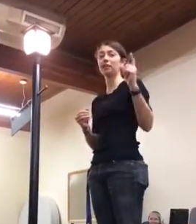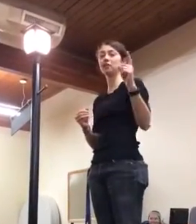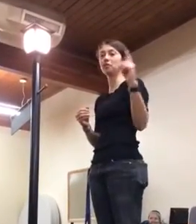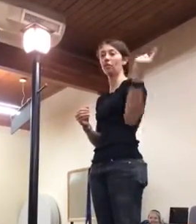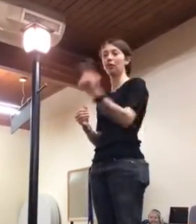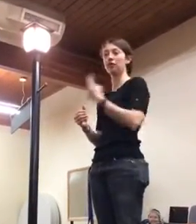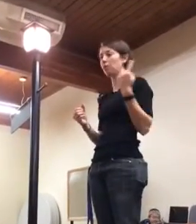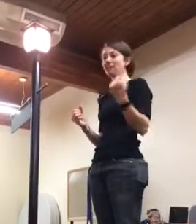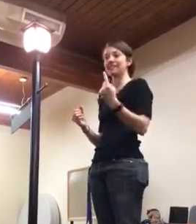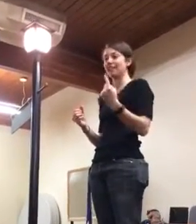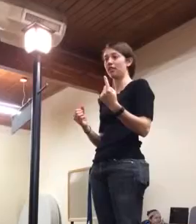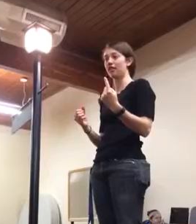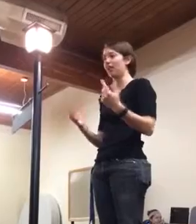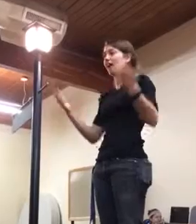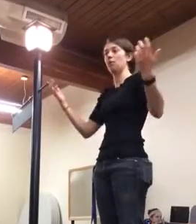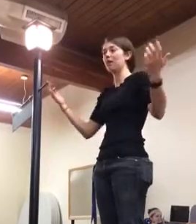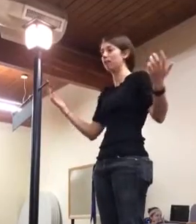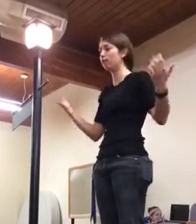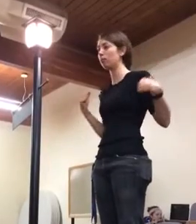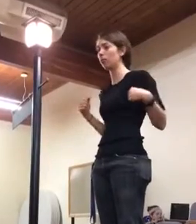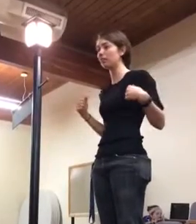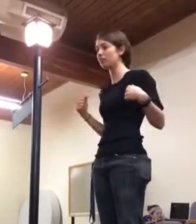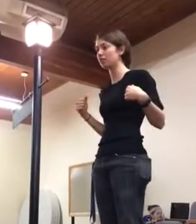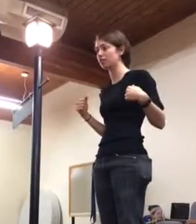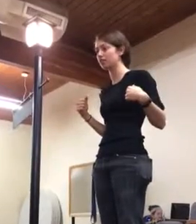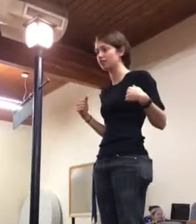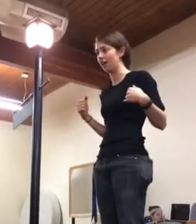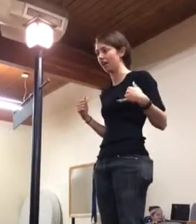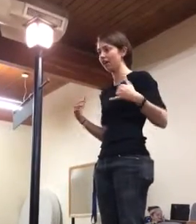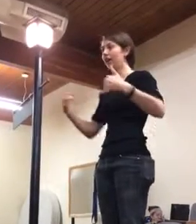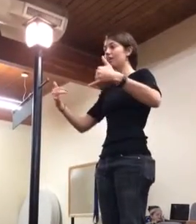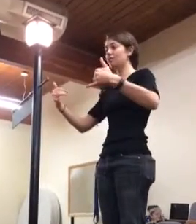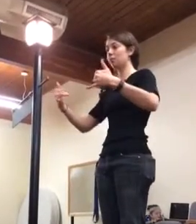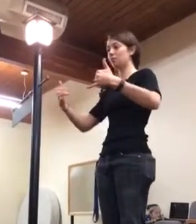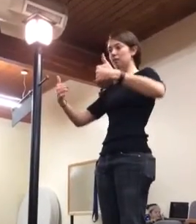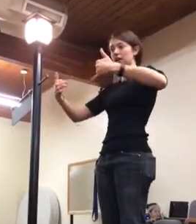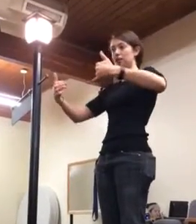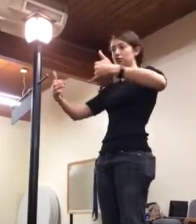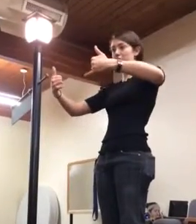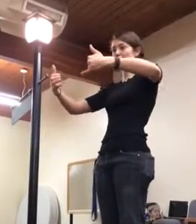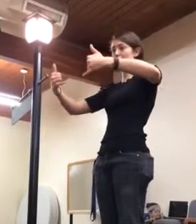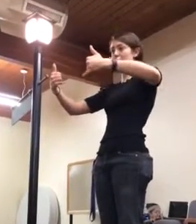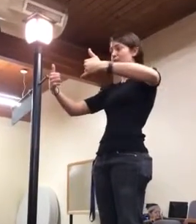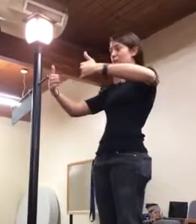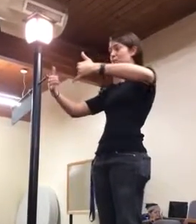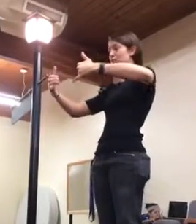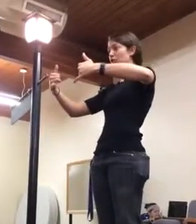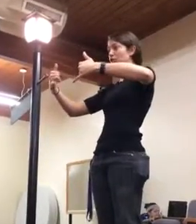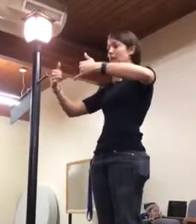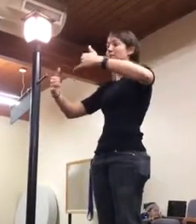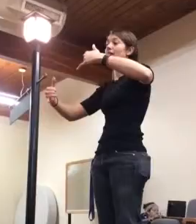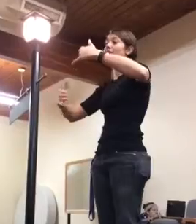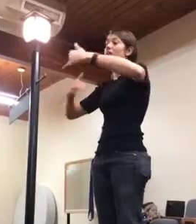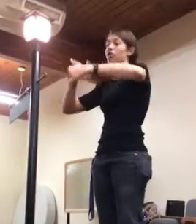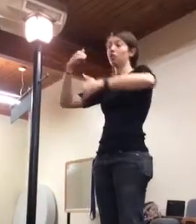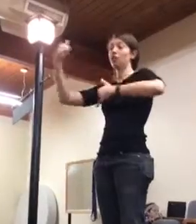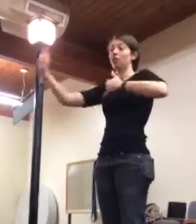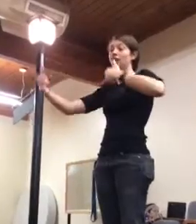to do the whole thing once together, and we have 4 more weeks to learn this song. So, get your J's ready for some joy.